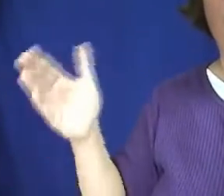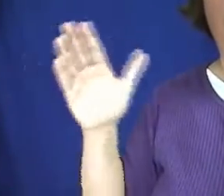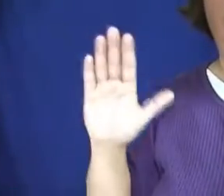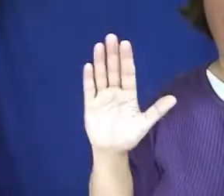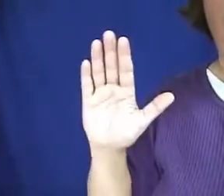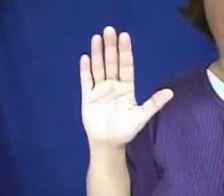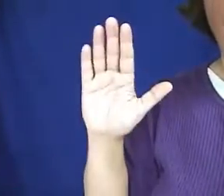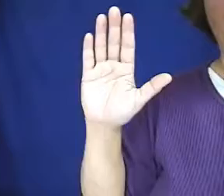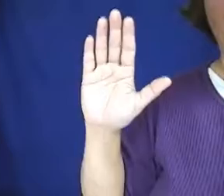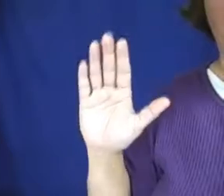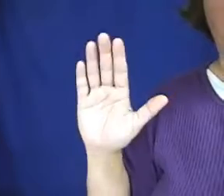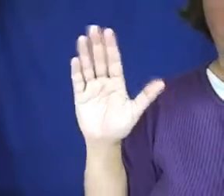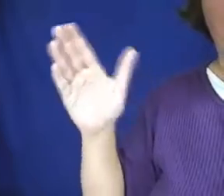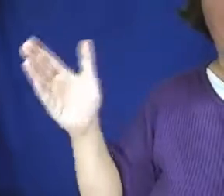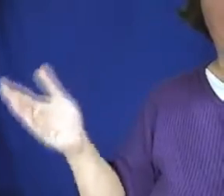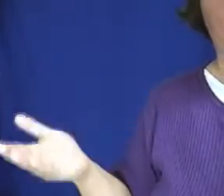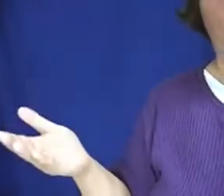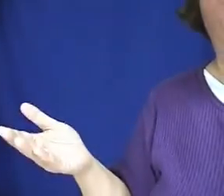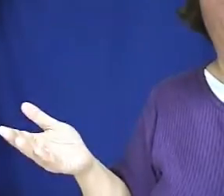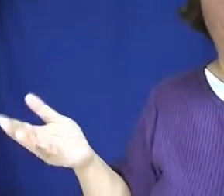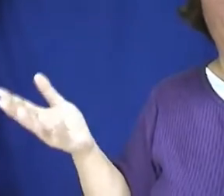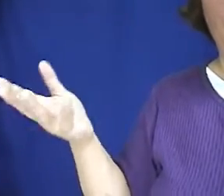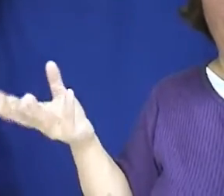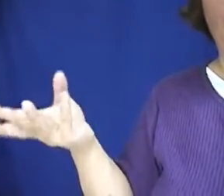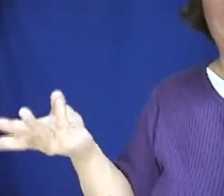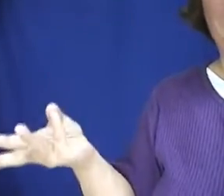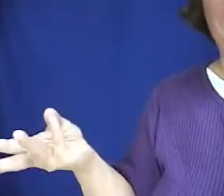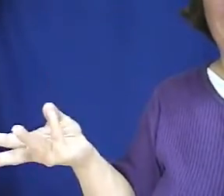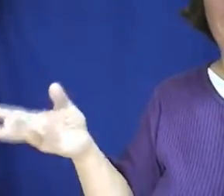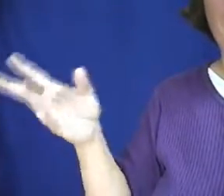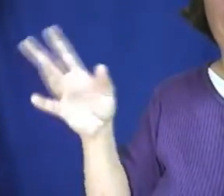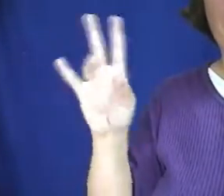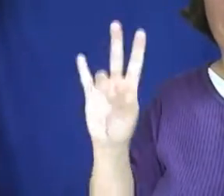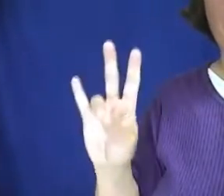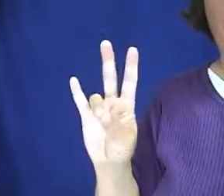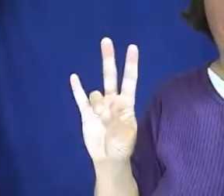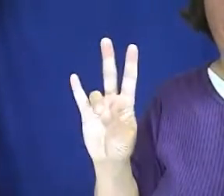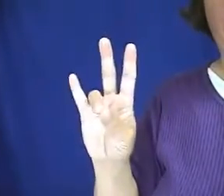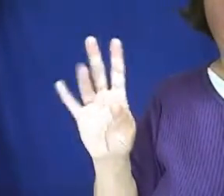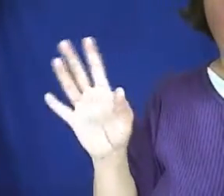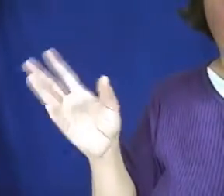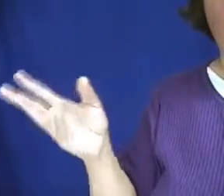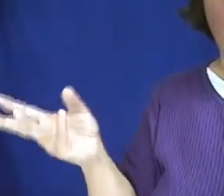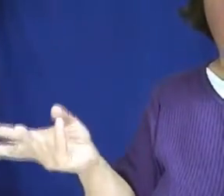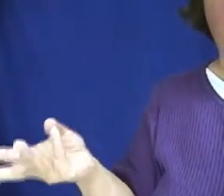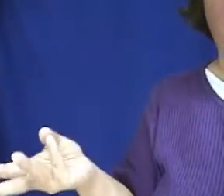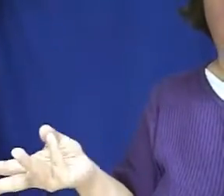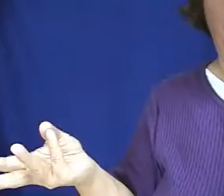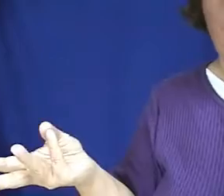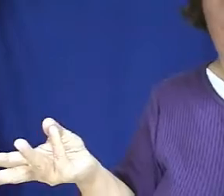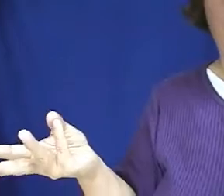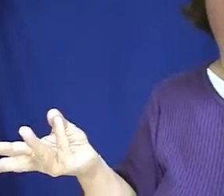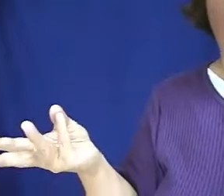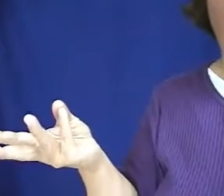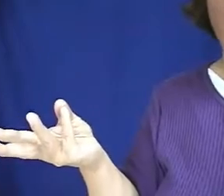to high or from high to low. So 67, we'll start with the palm facing almost